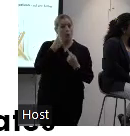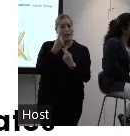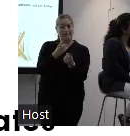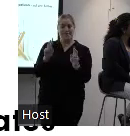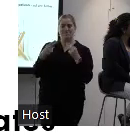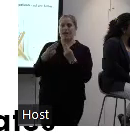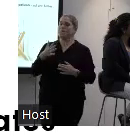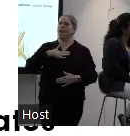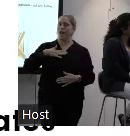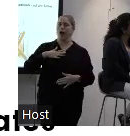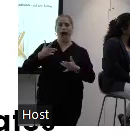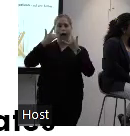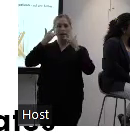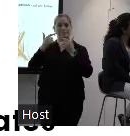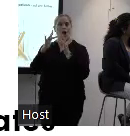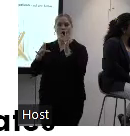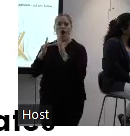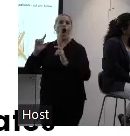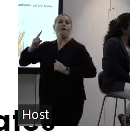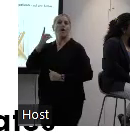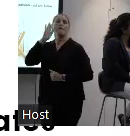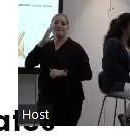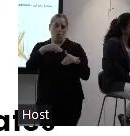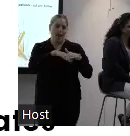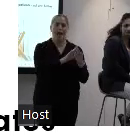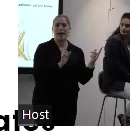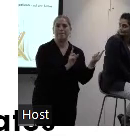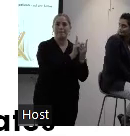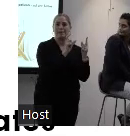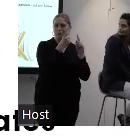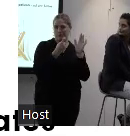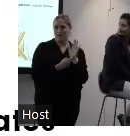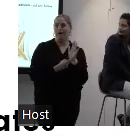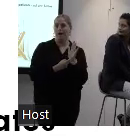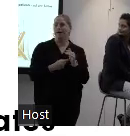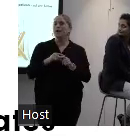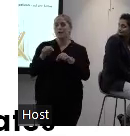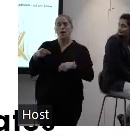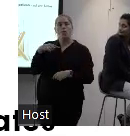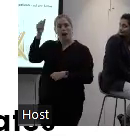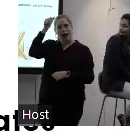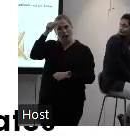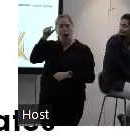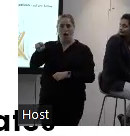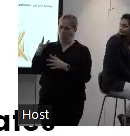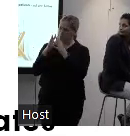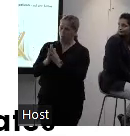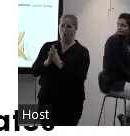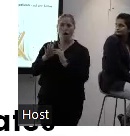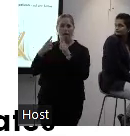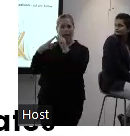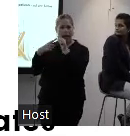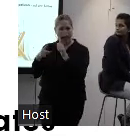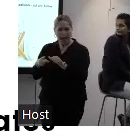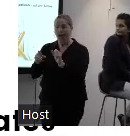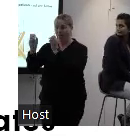before they came into assessments. And then what we found was that increased the efficiency of the clinical process. So clinicians had more time